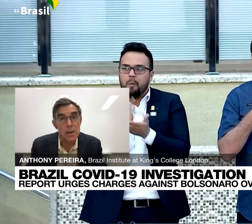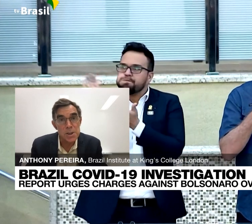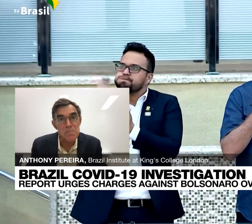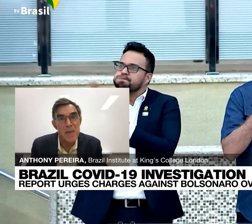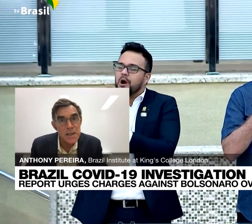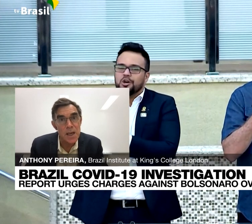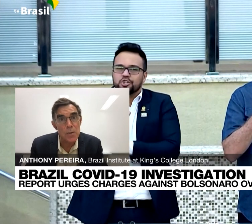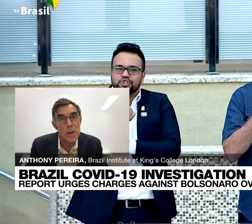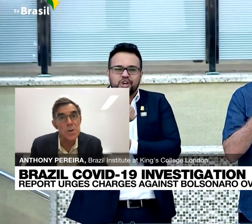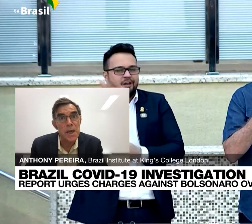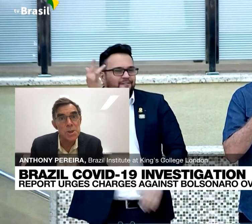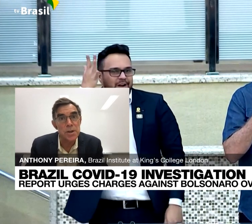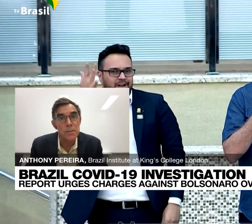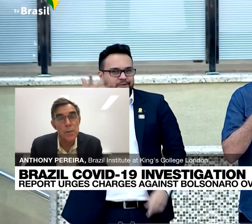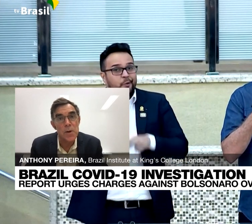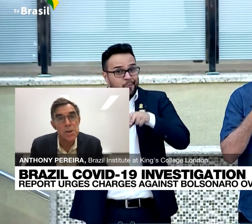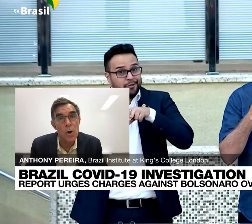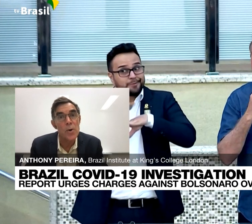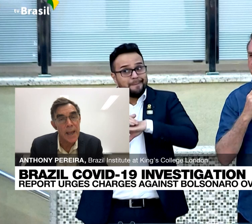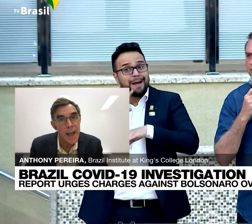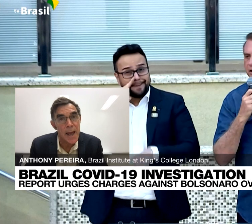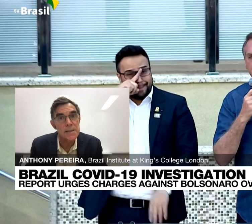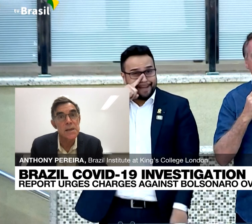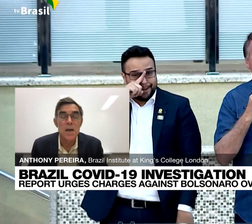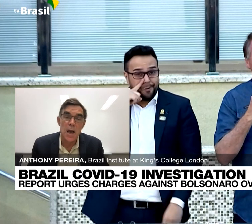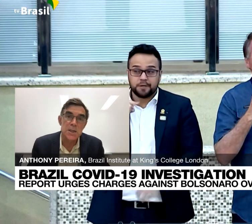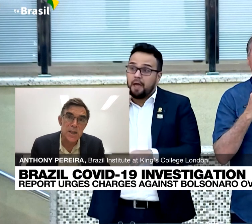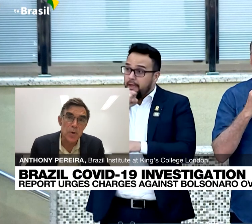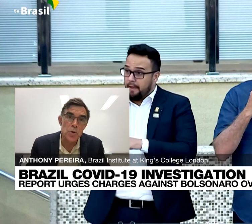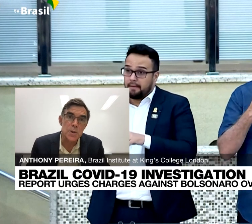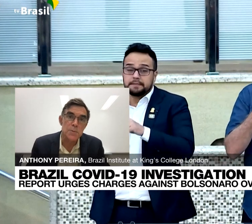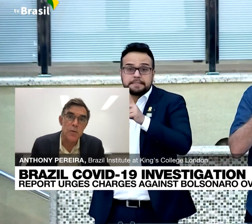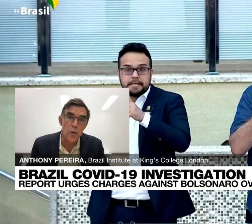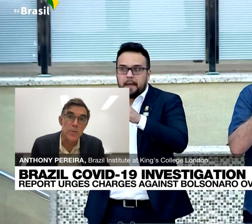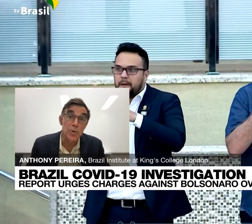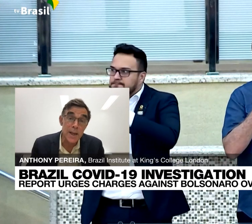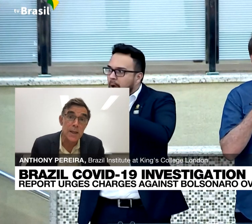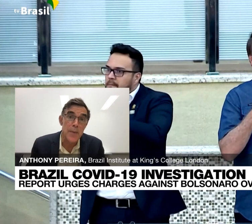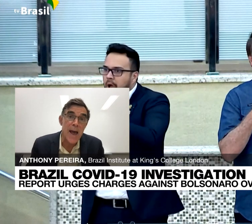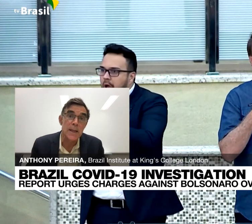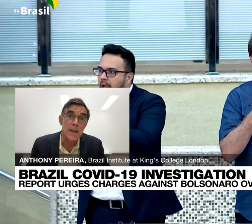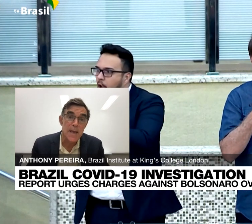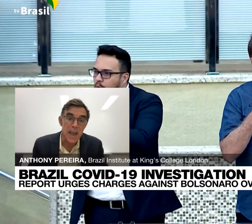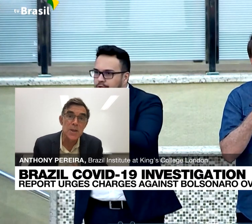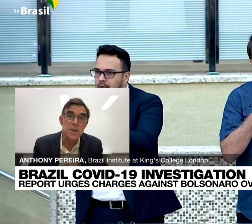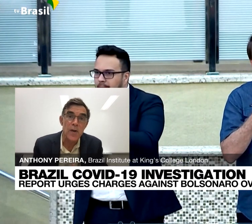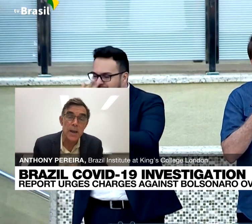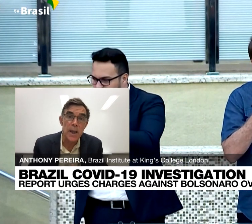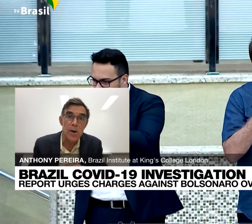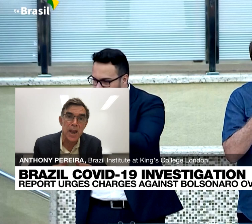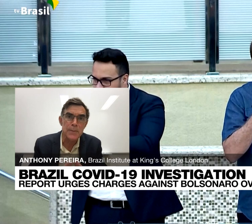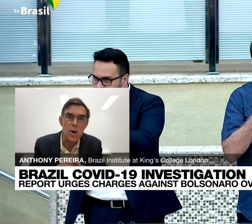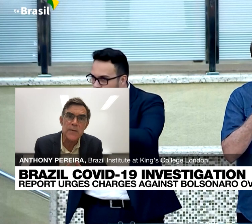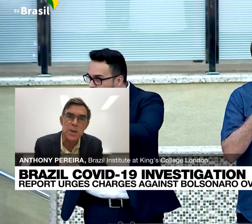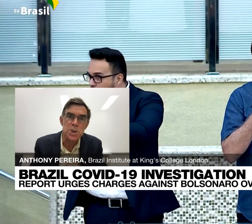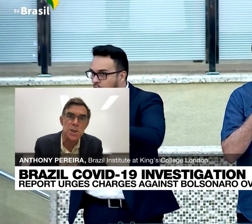like a cementing the reputation that the president already has as someone who has performed uniquely badly in this vital